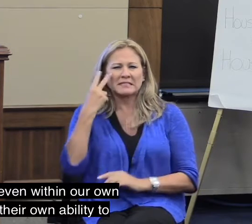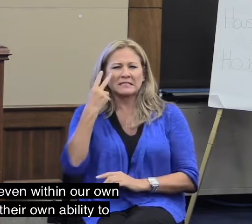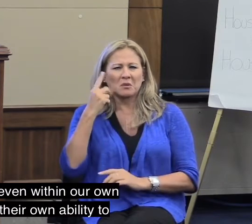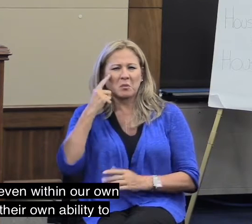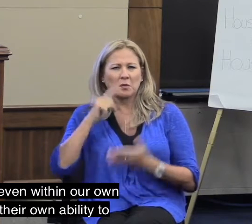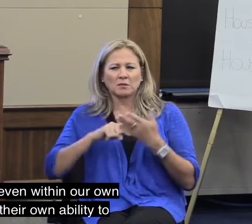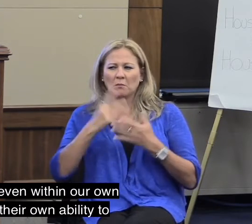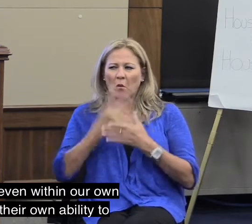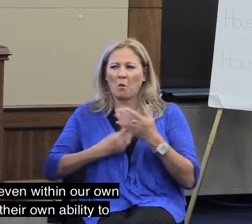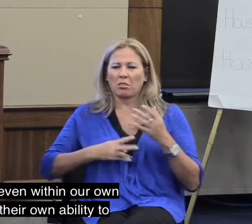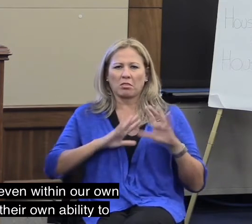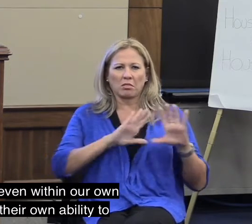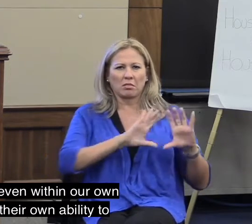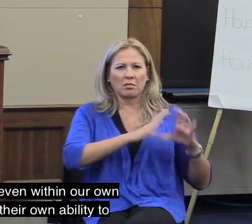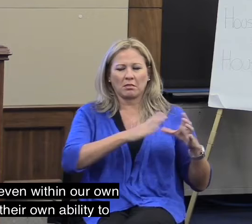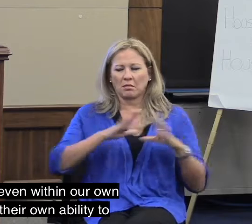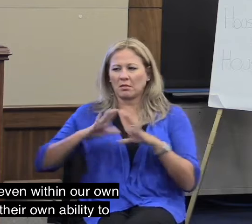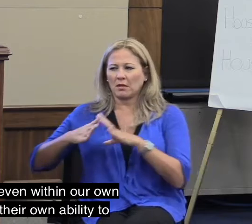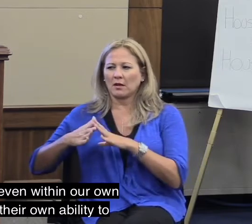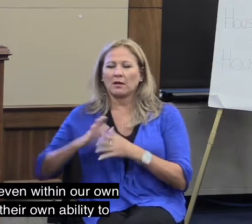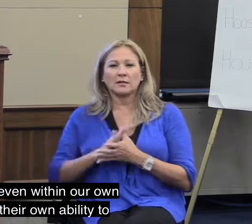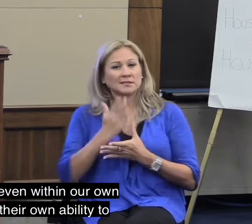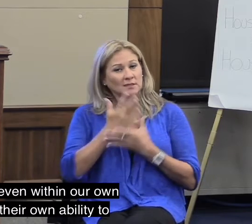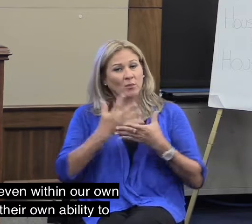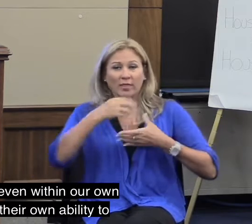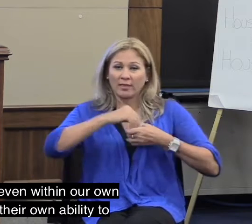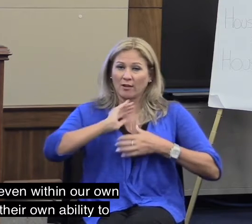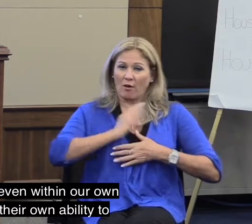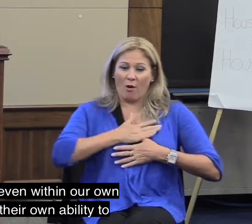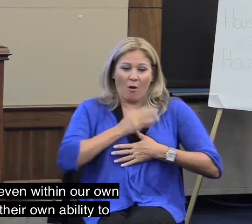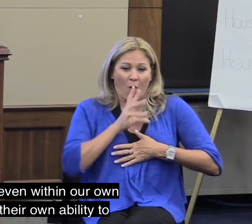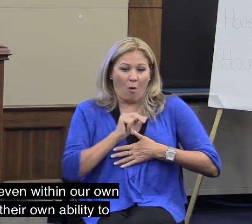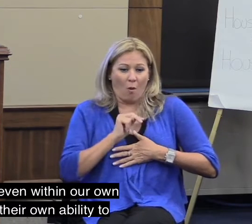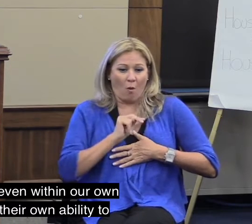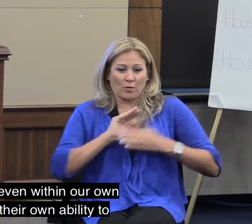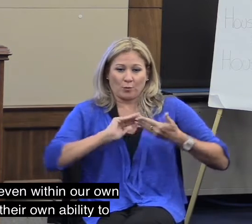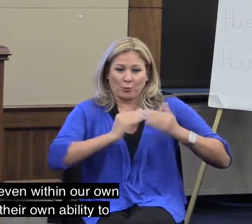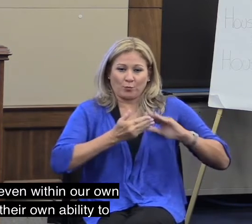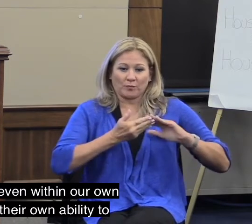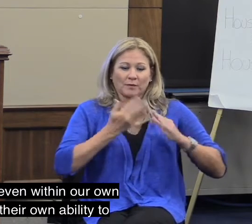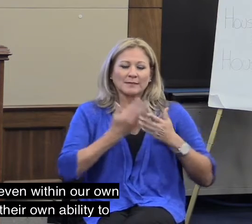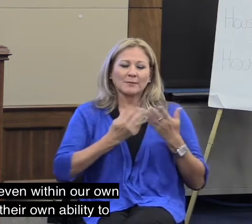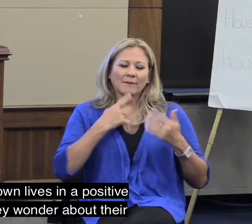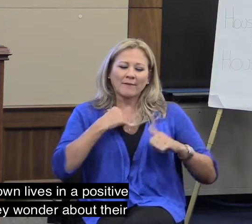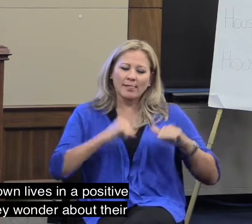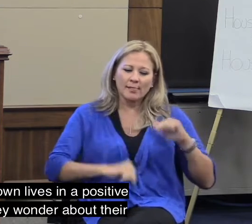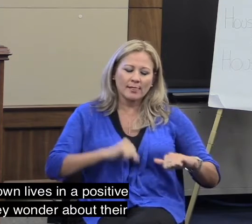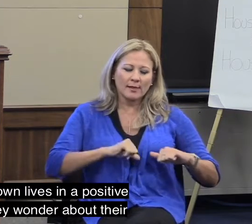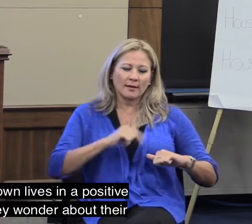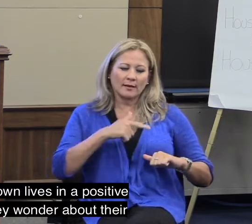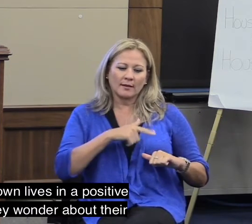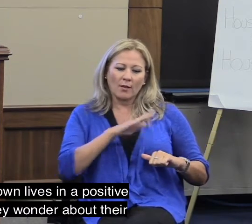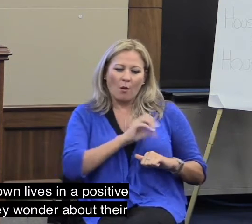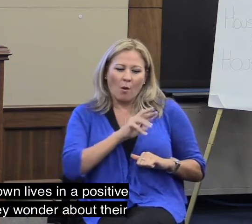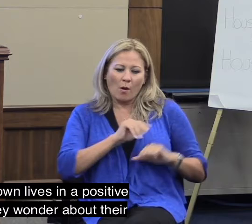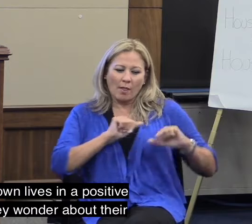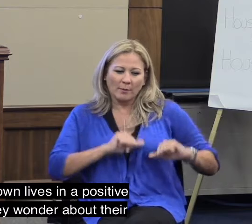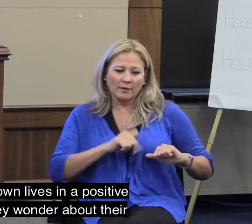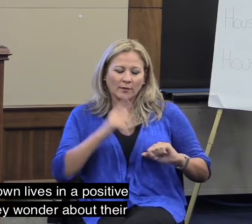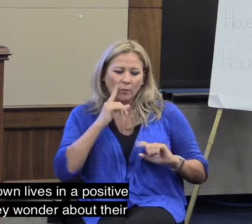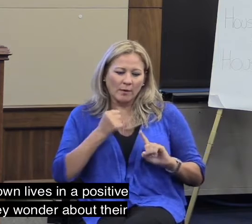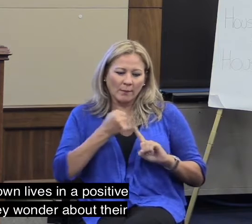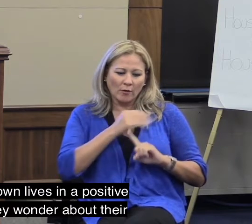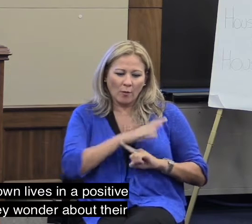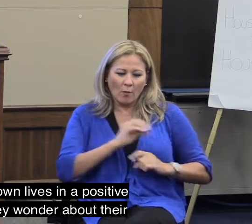There are those, even within our own midst, who still doubt their own ability to have an impact on their own lives